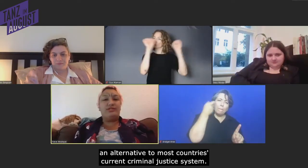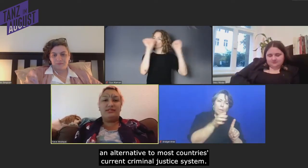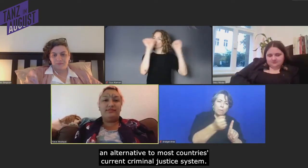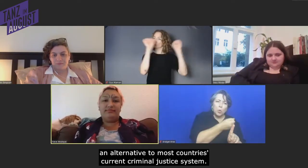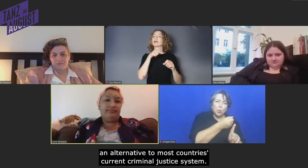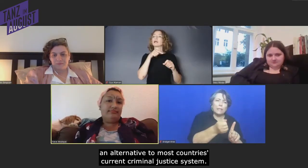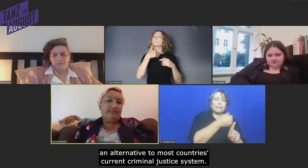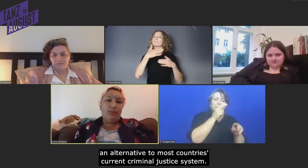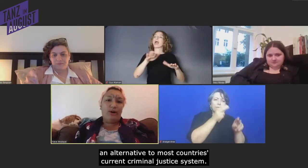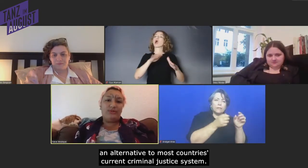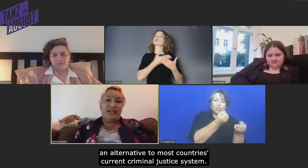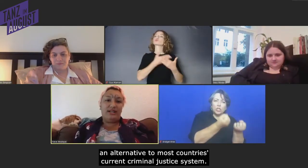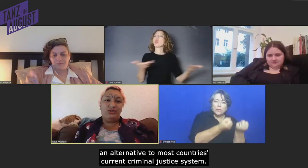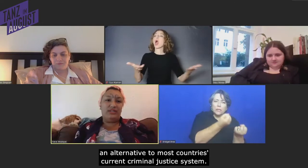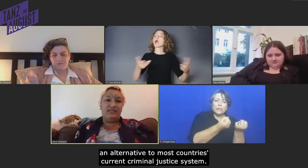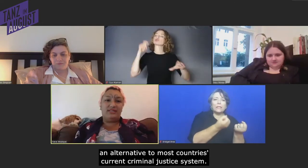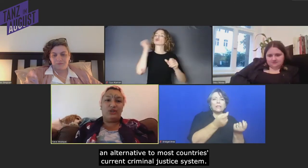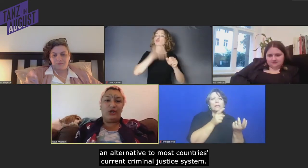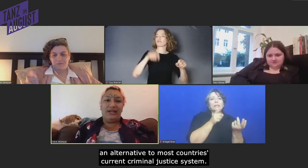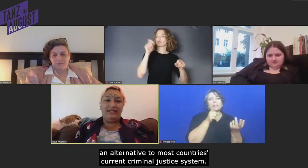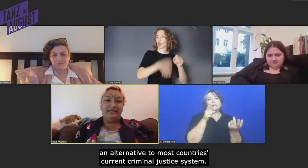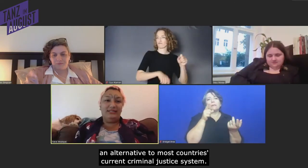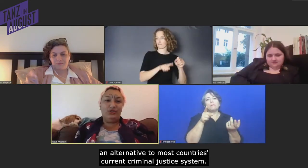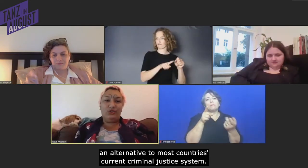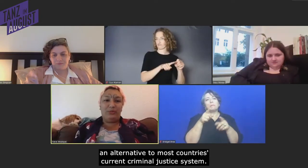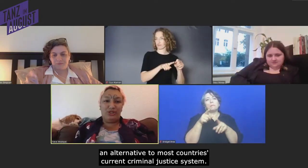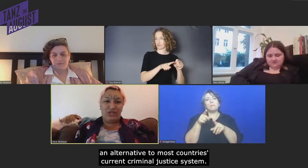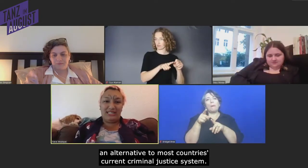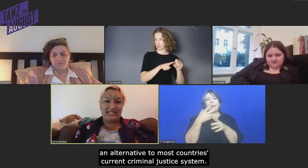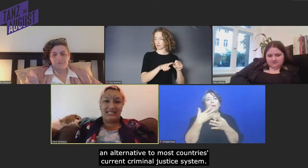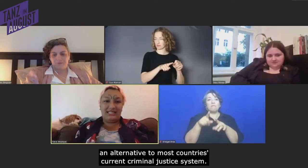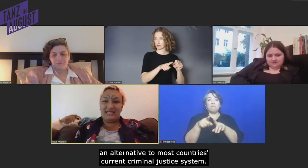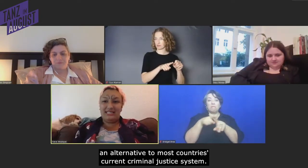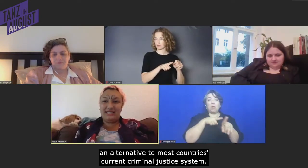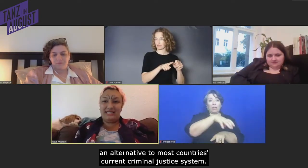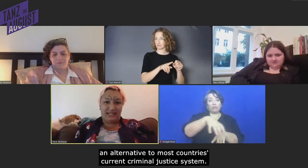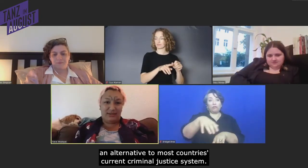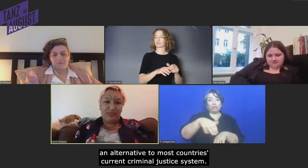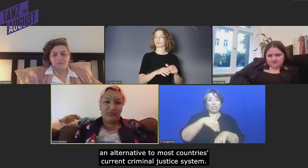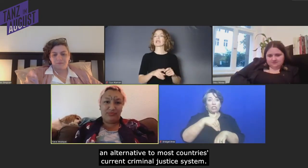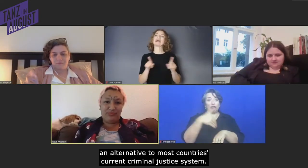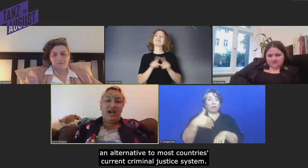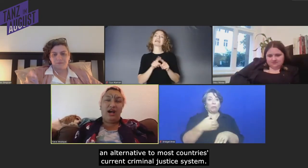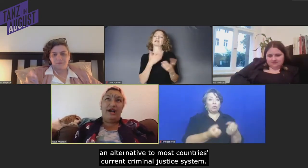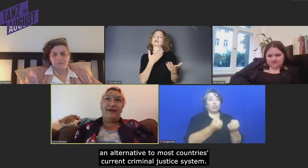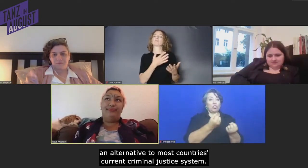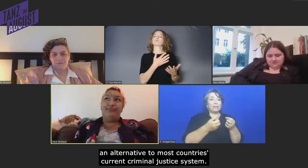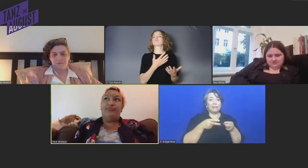most countries' current criminal justice system.